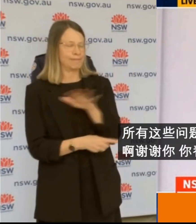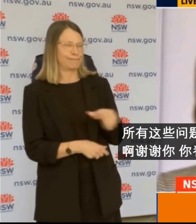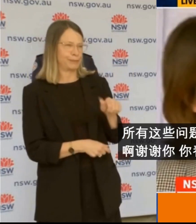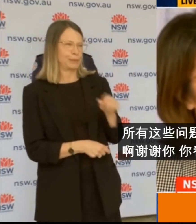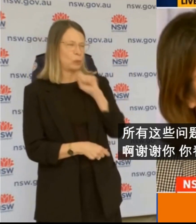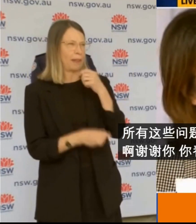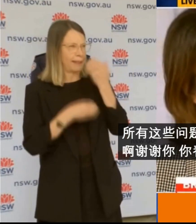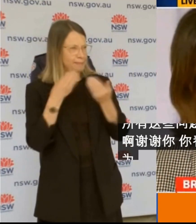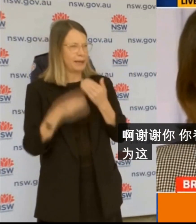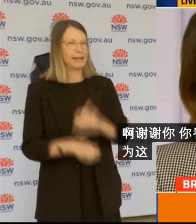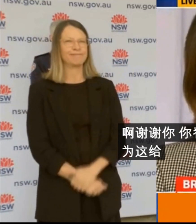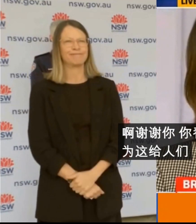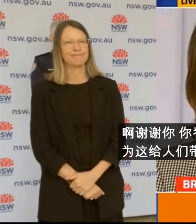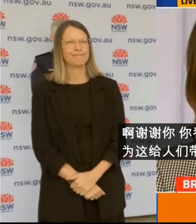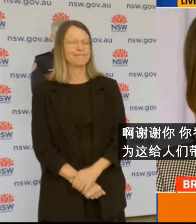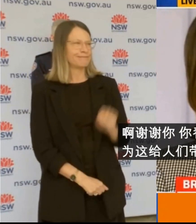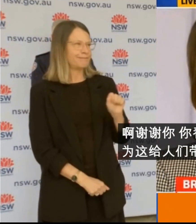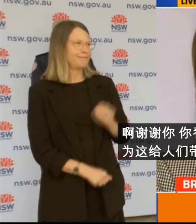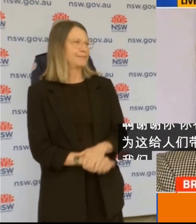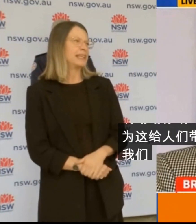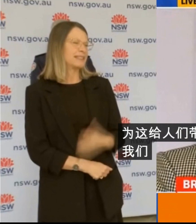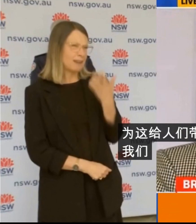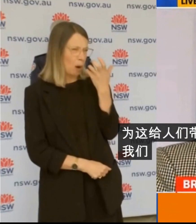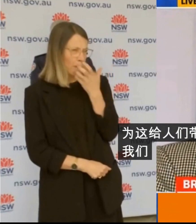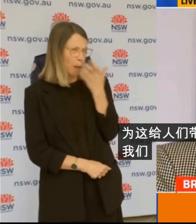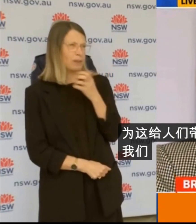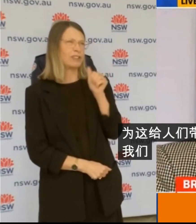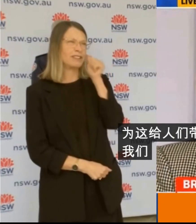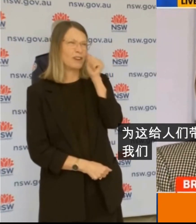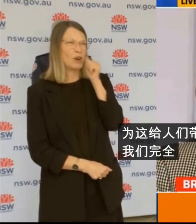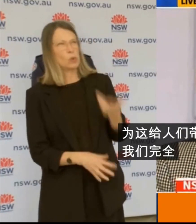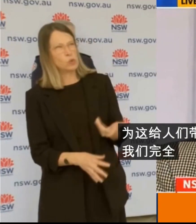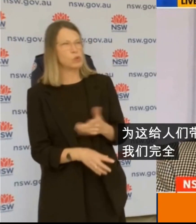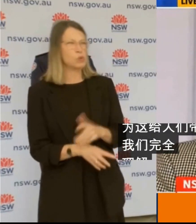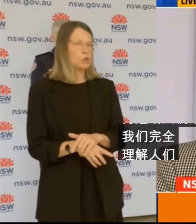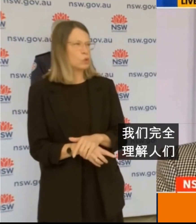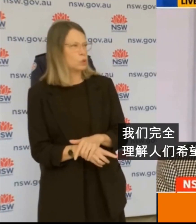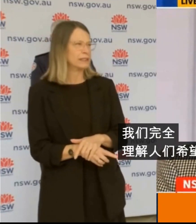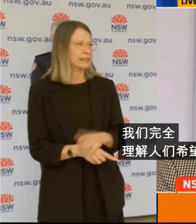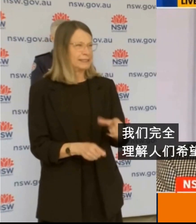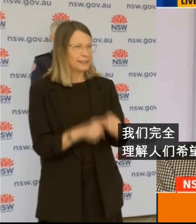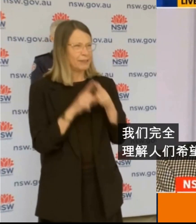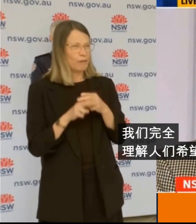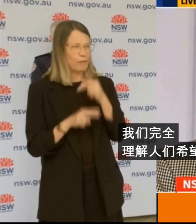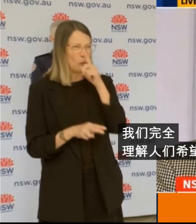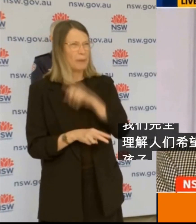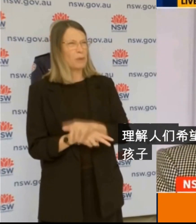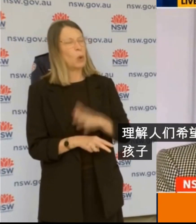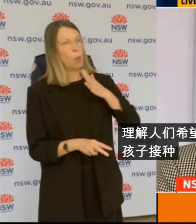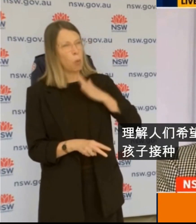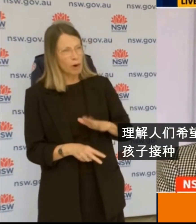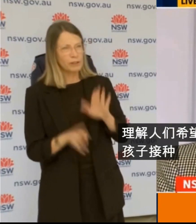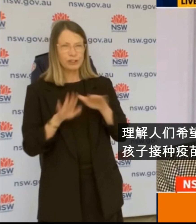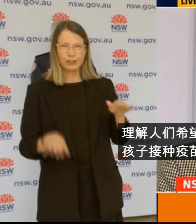Thank you. Look, can I start by apologising for the inconvenience that this has caused to people? We absolutely understand that people want to get their